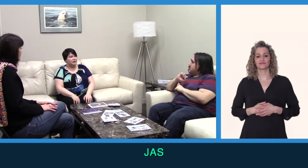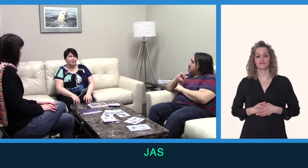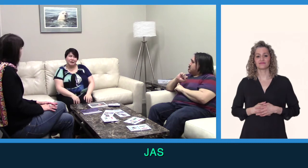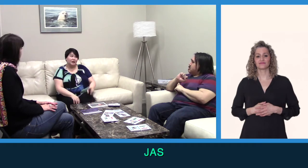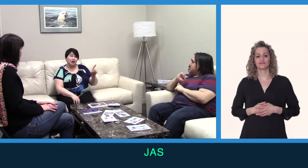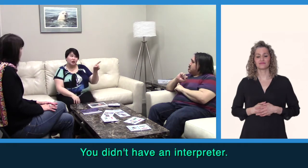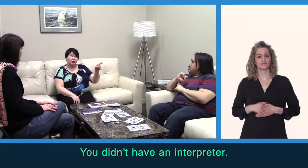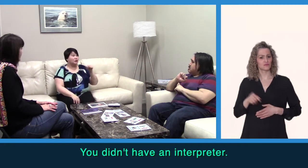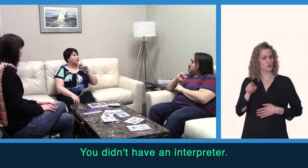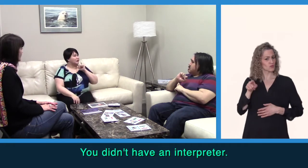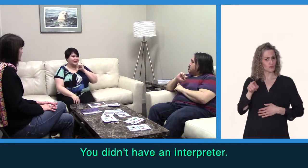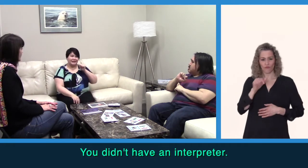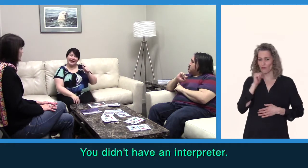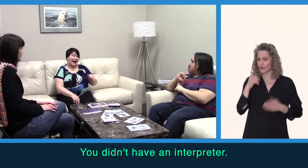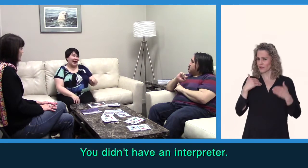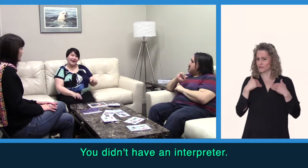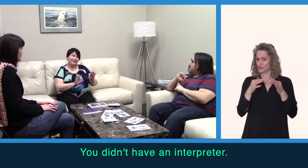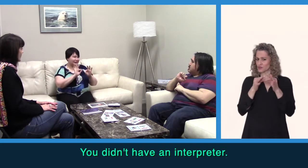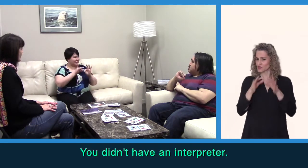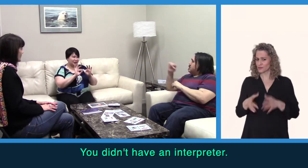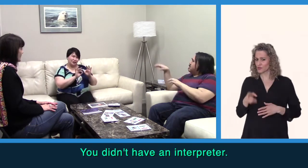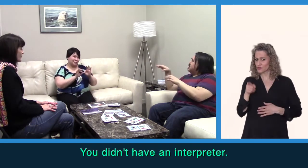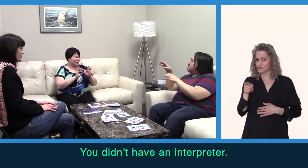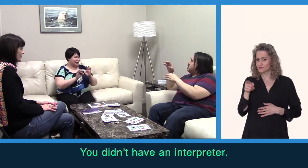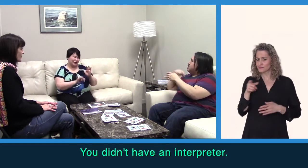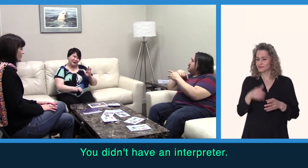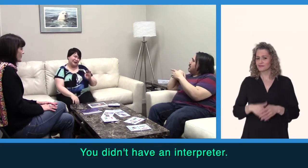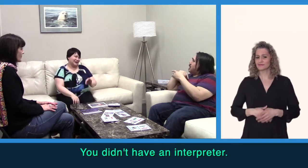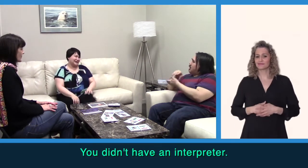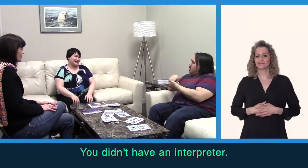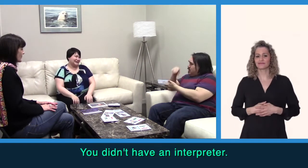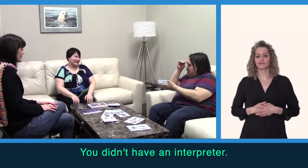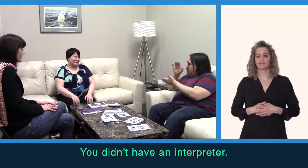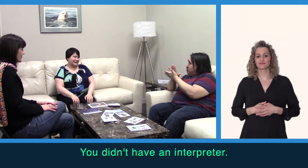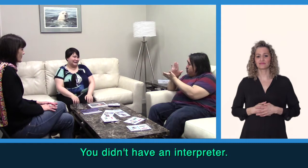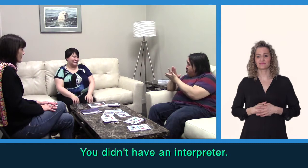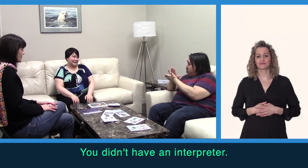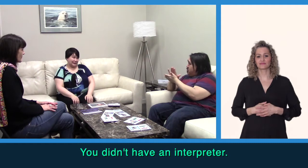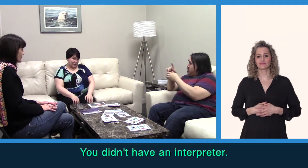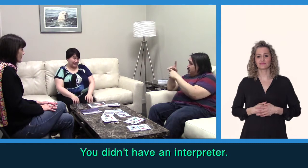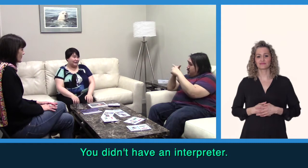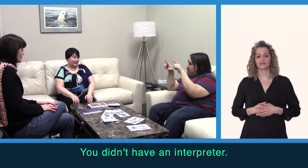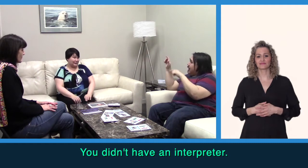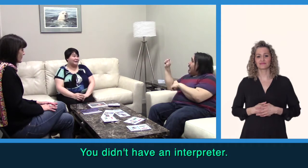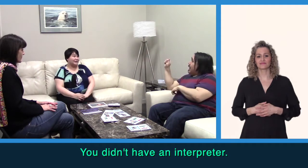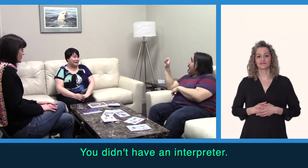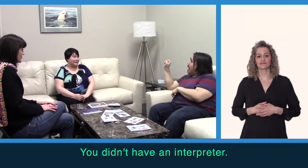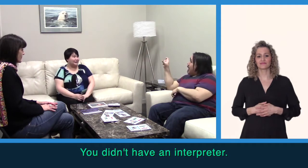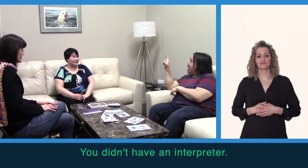Was an interpreter. You didn't have an interpreter.